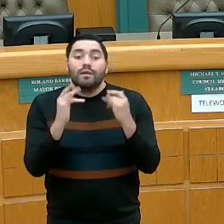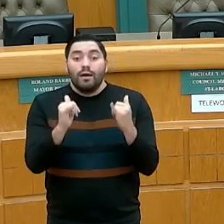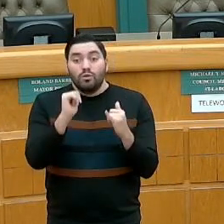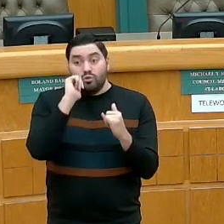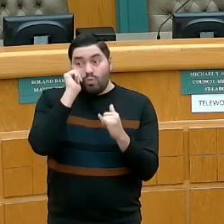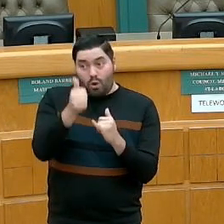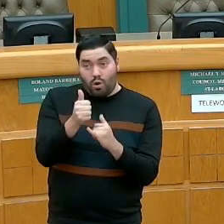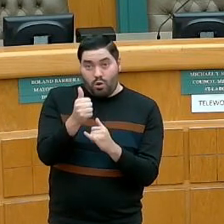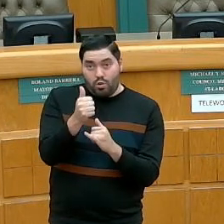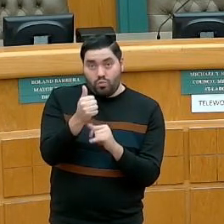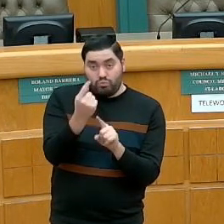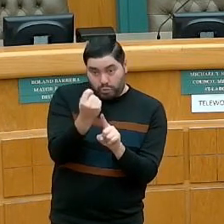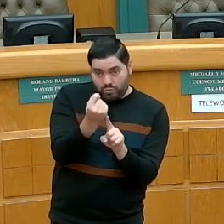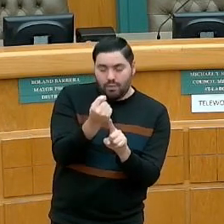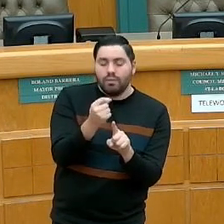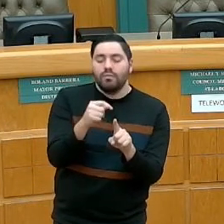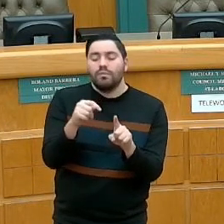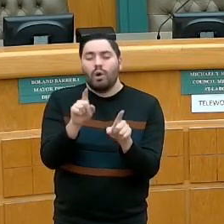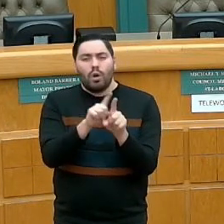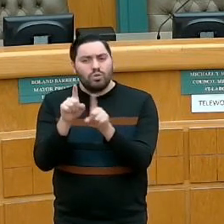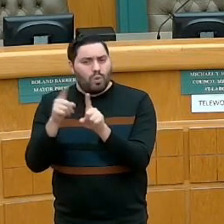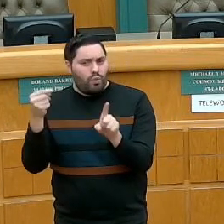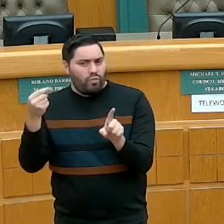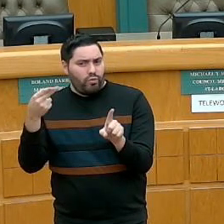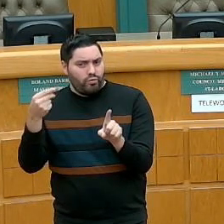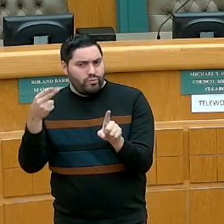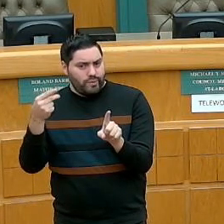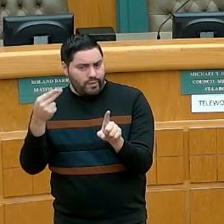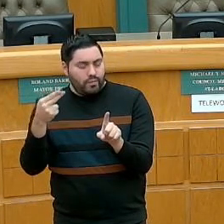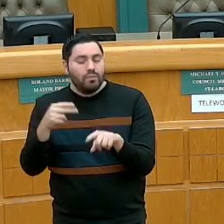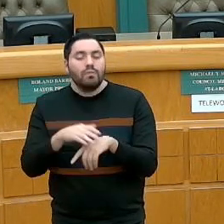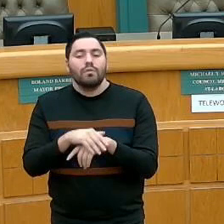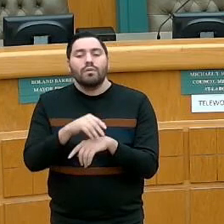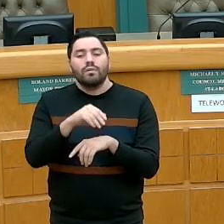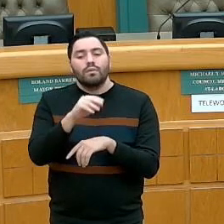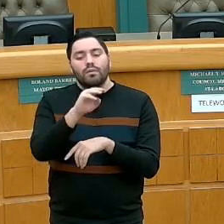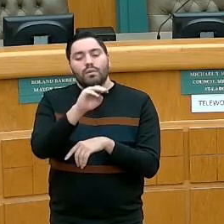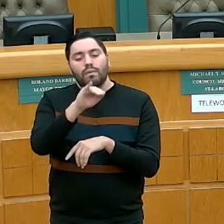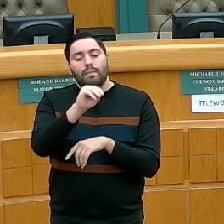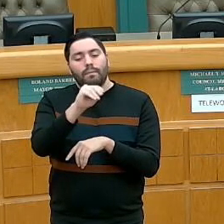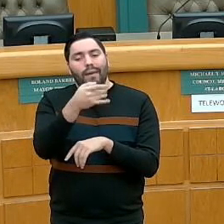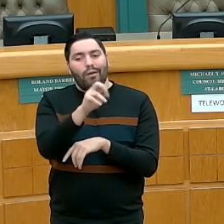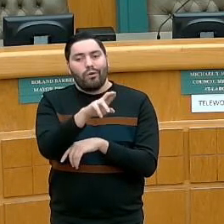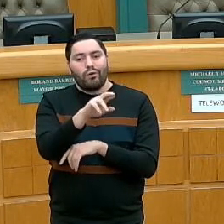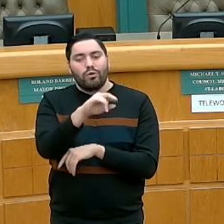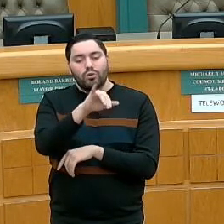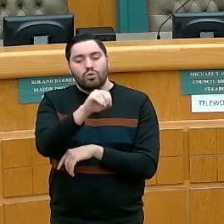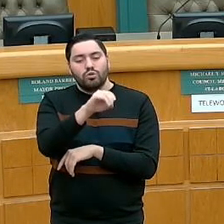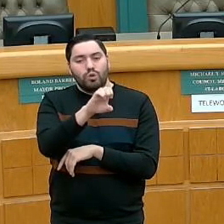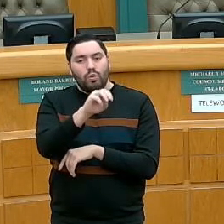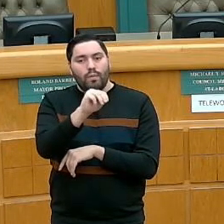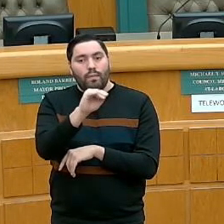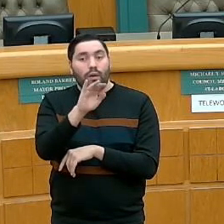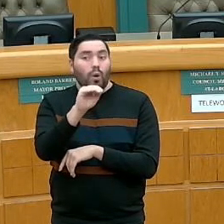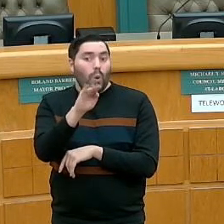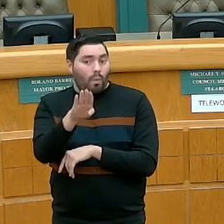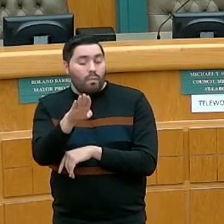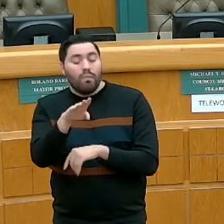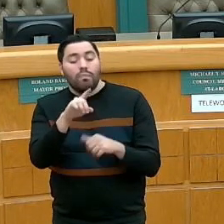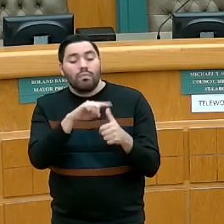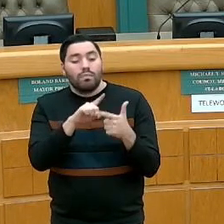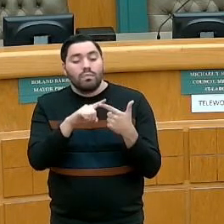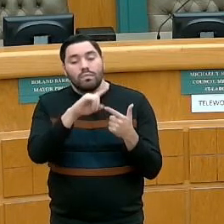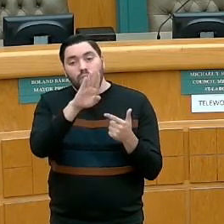Tomorrow, Tuesday, and then on Thursday, unless otherwise warranted, Mayor Joe McComb and Nueces County Judge Barbara Canales will